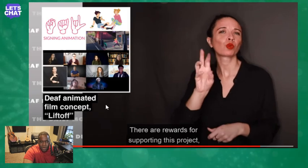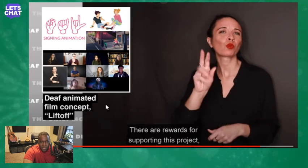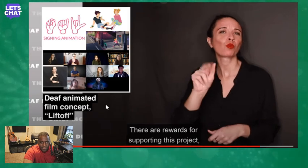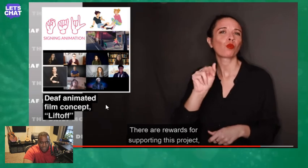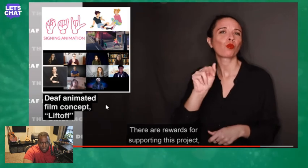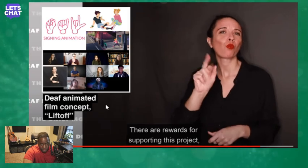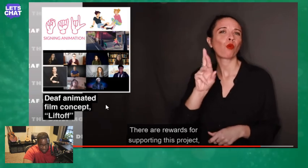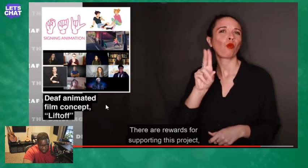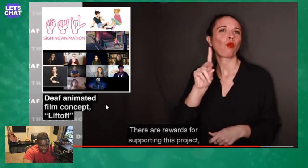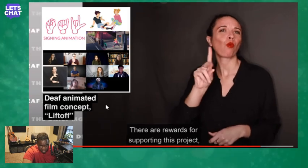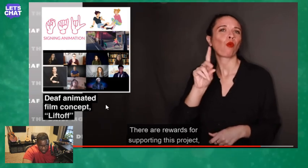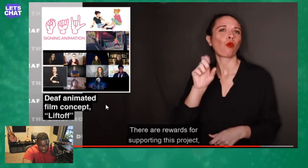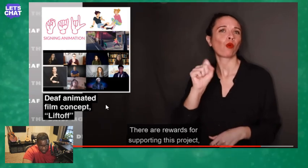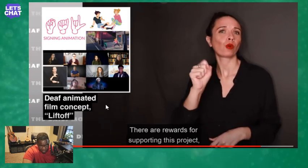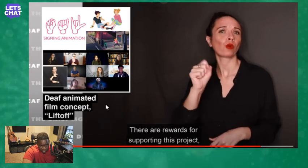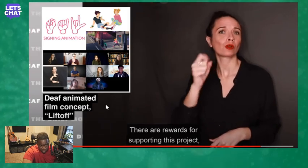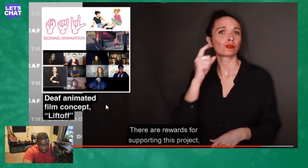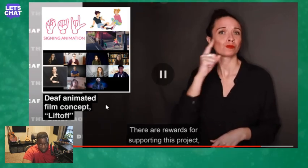rewards.